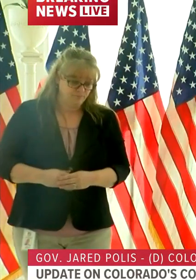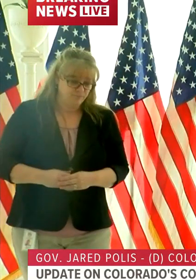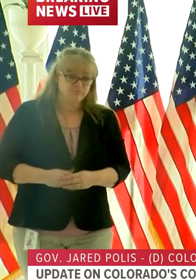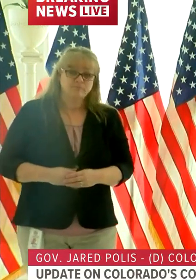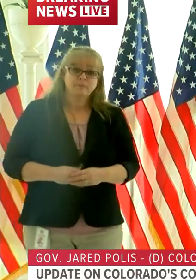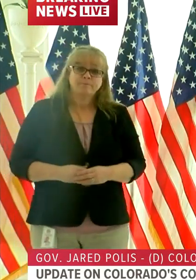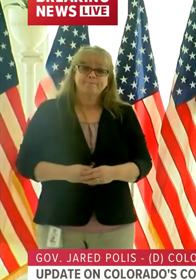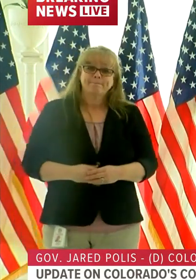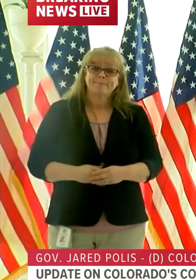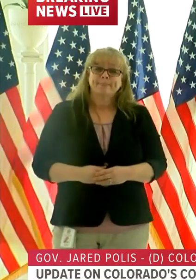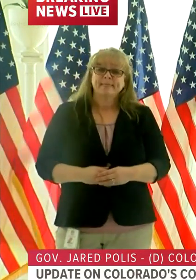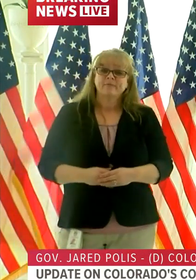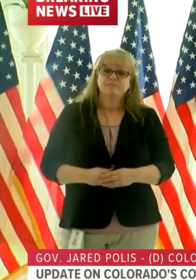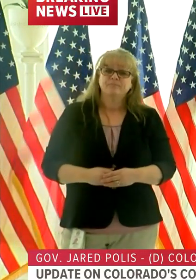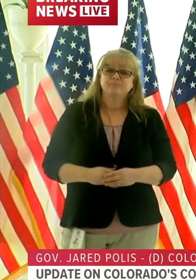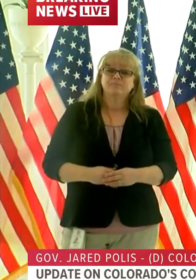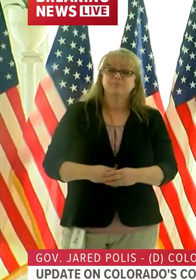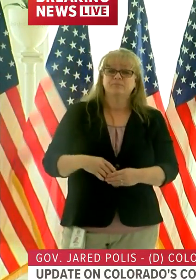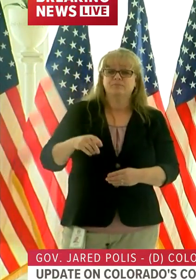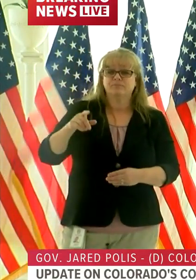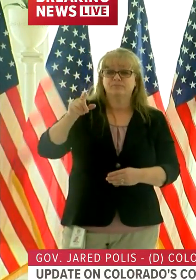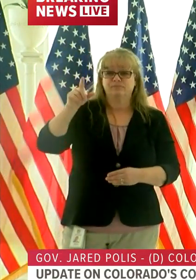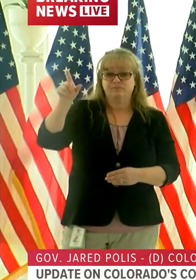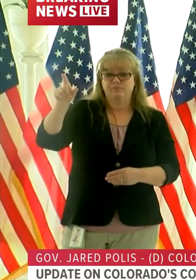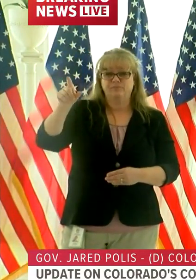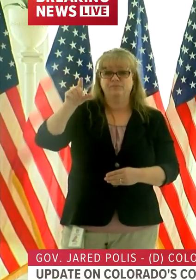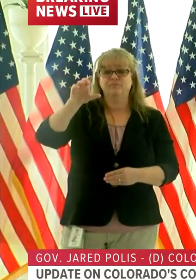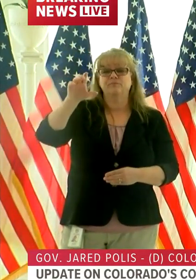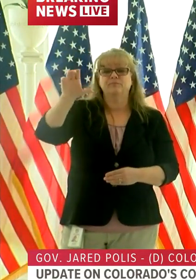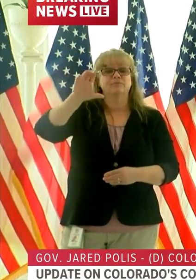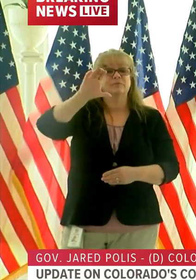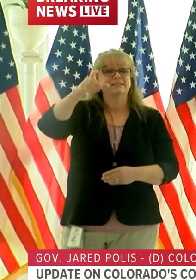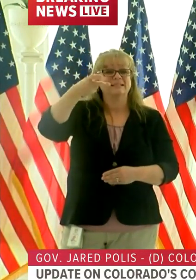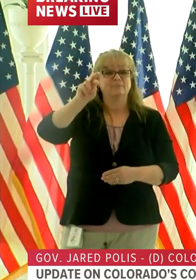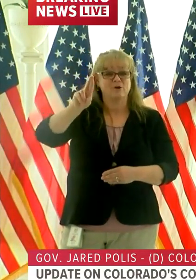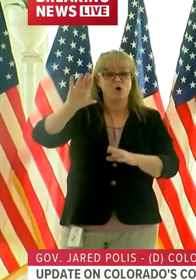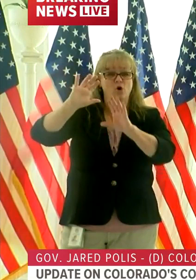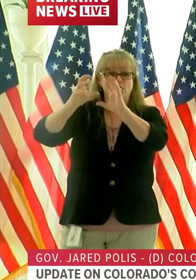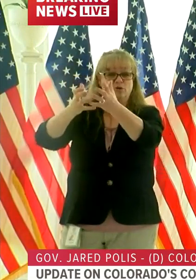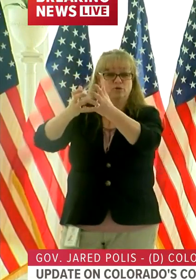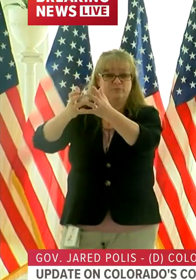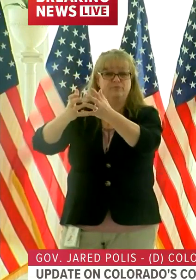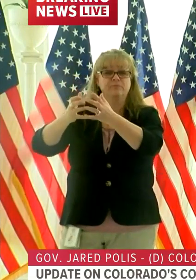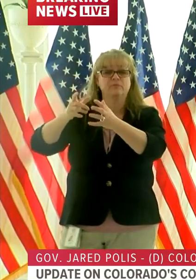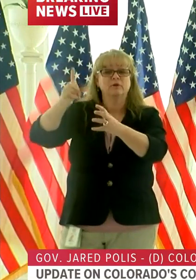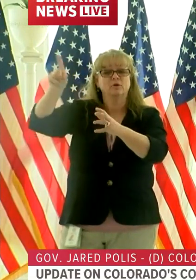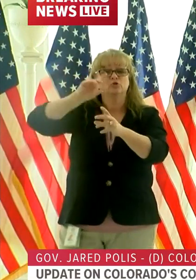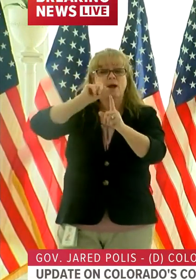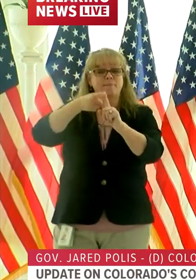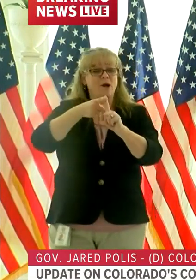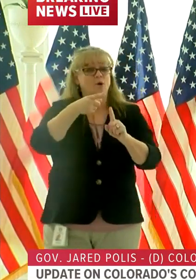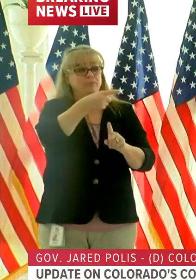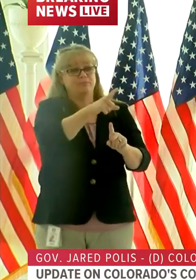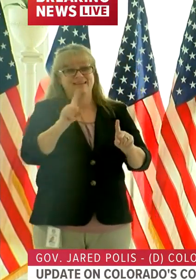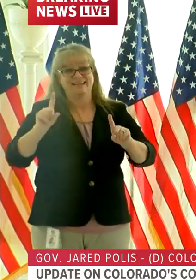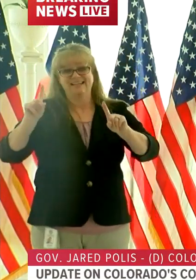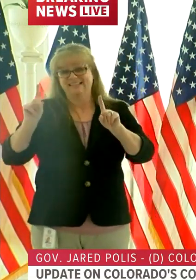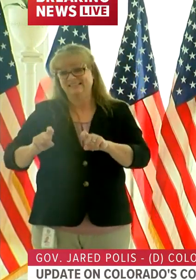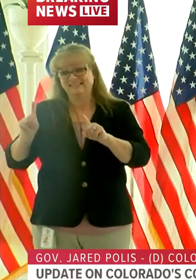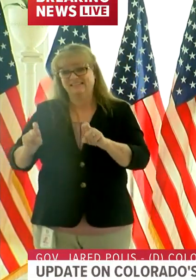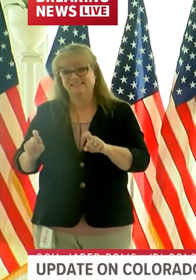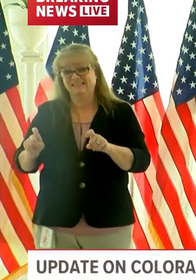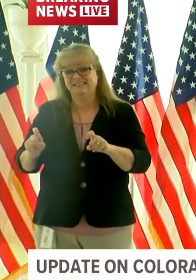This is Natalia Navarro from CPR. Back to testing. Is the state on track to have enough tests